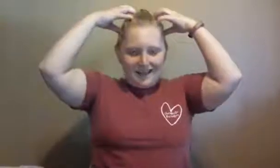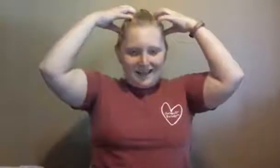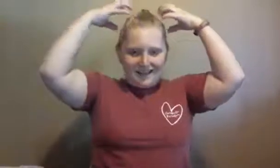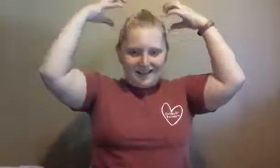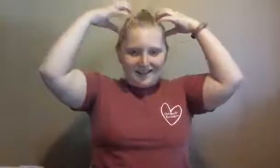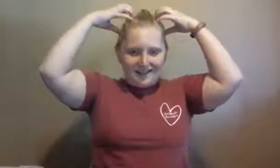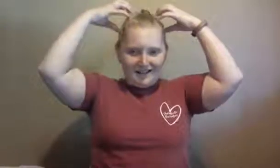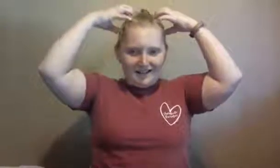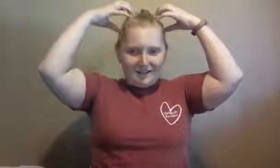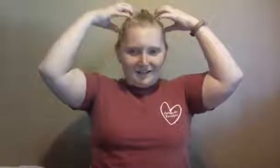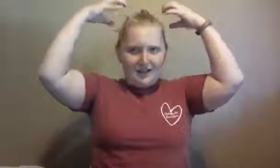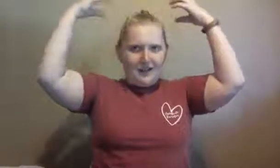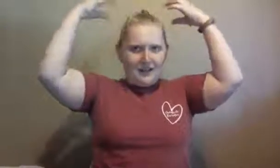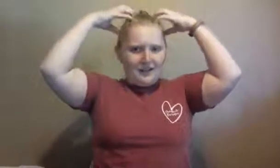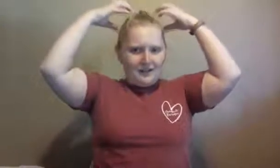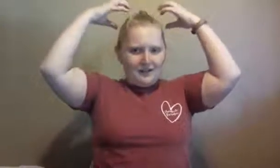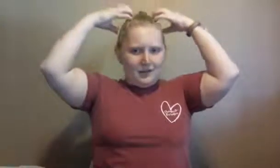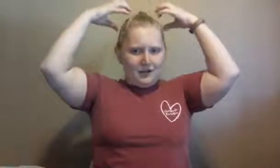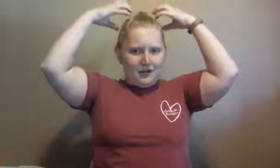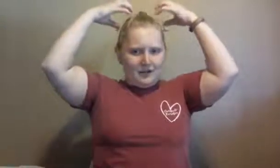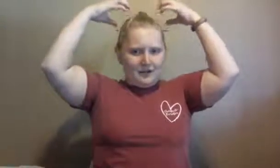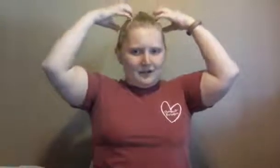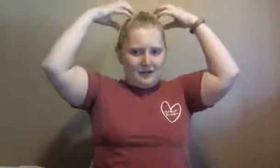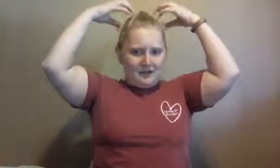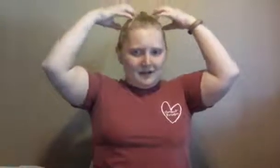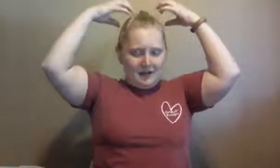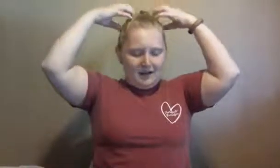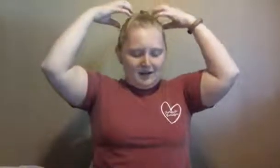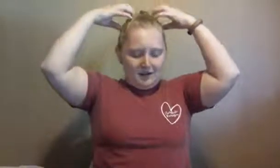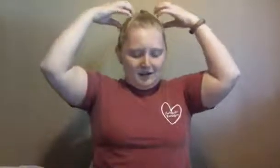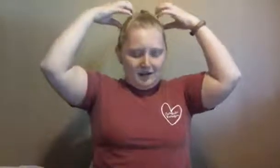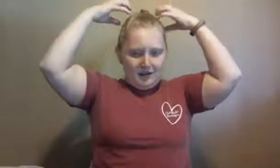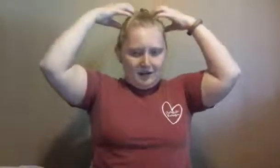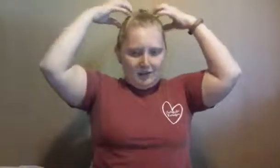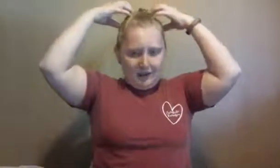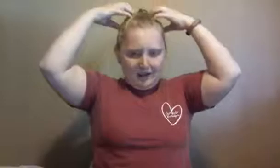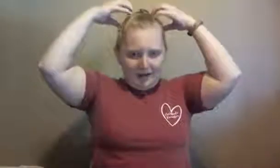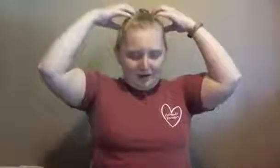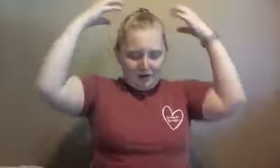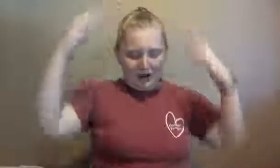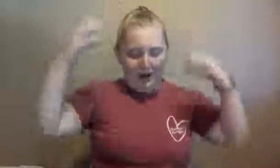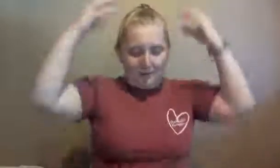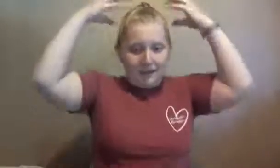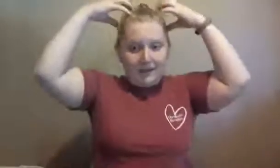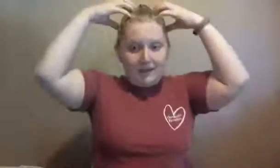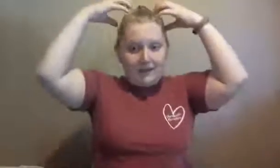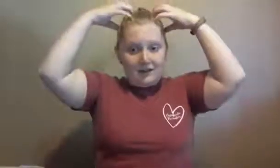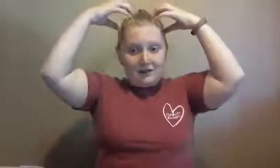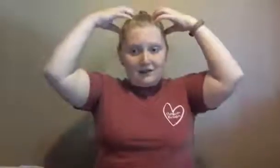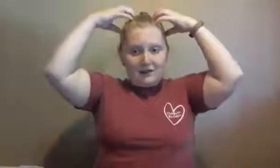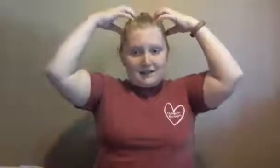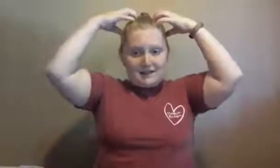Mickey. So I'm pretty sure this is Disney. I'll have to go back and double check, but this I'm pretty sure is